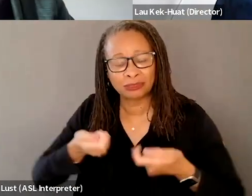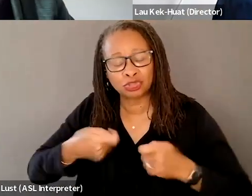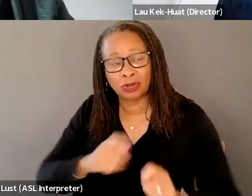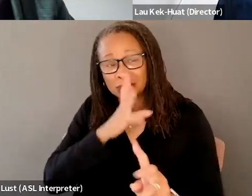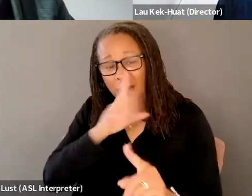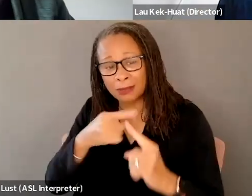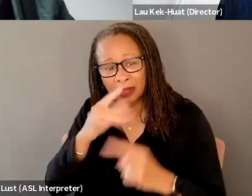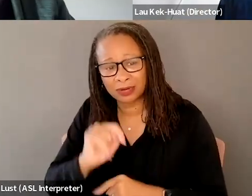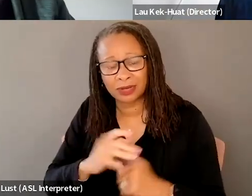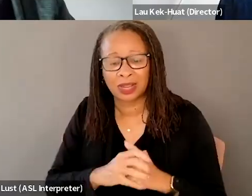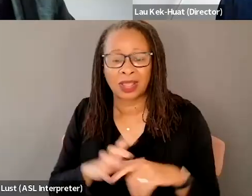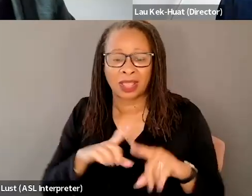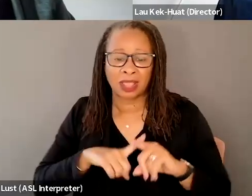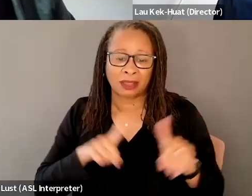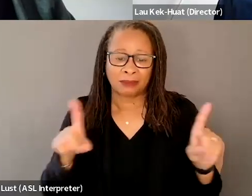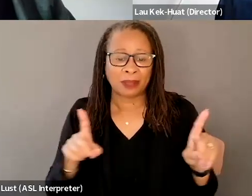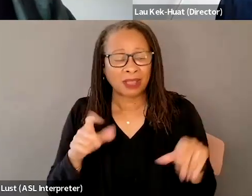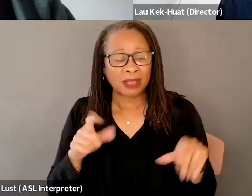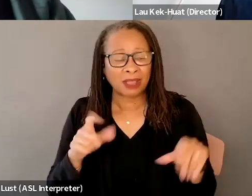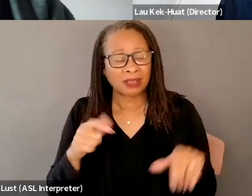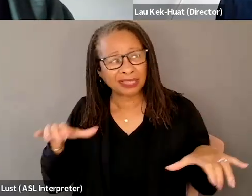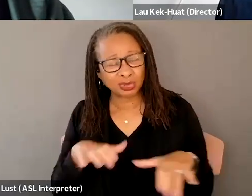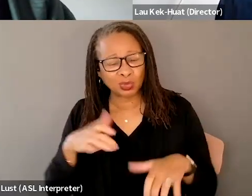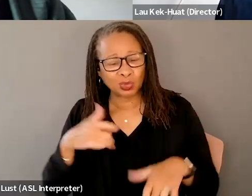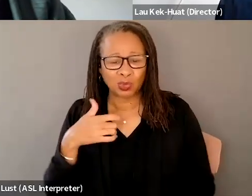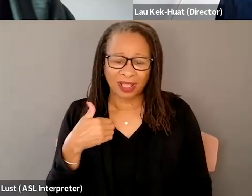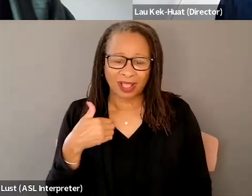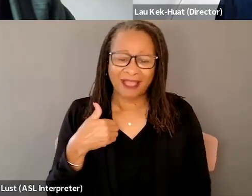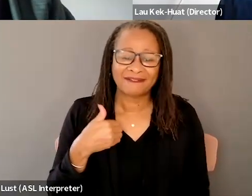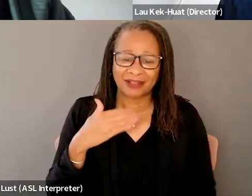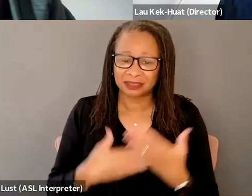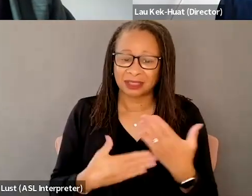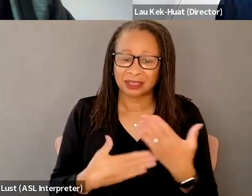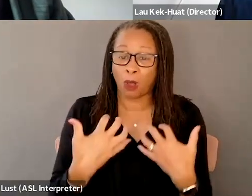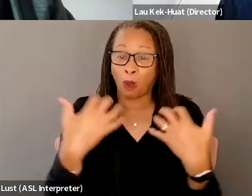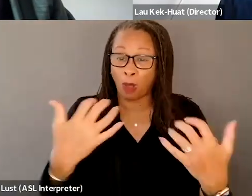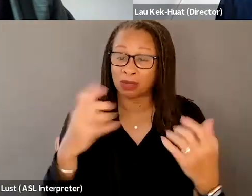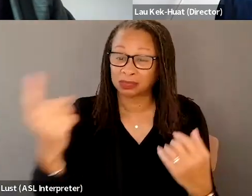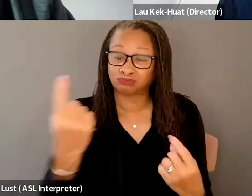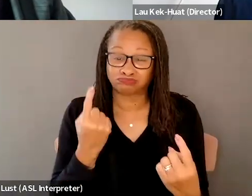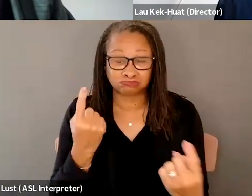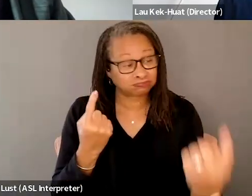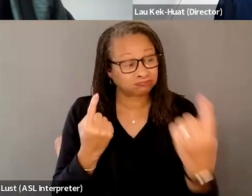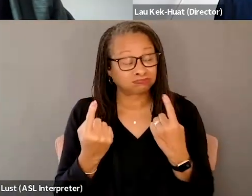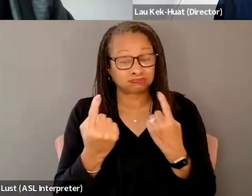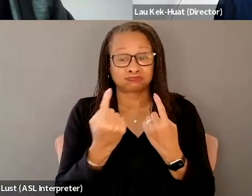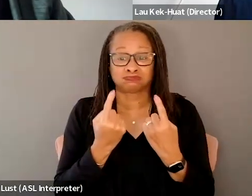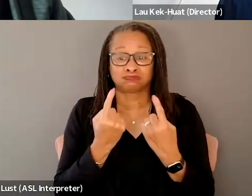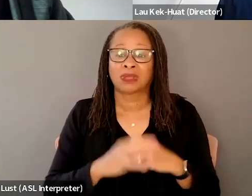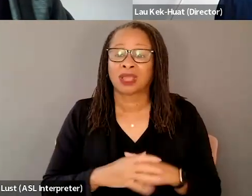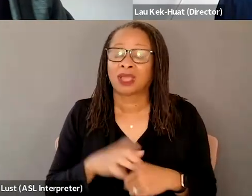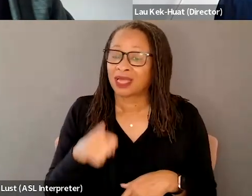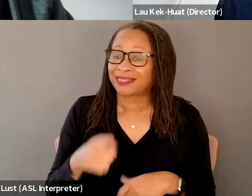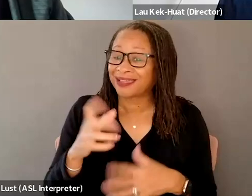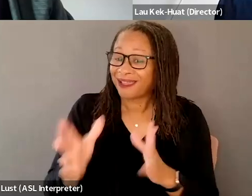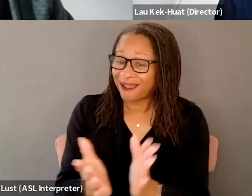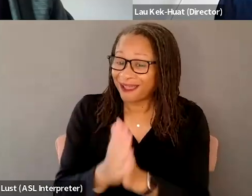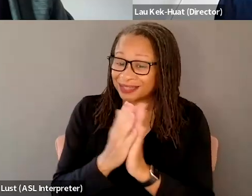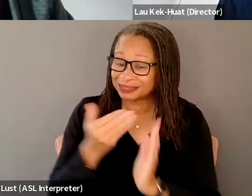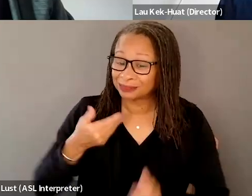it. But I do have some audience came up to me, and then like they will ask me